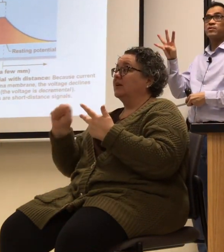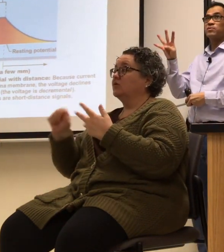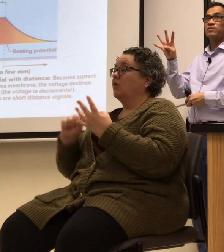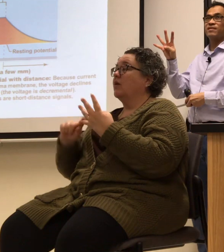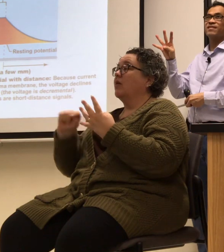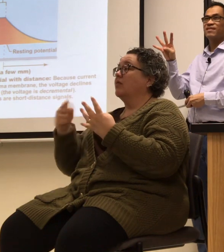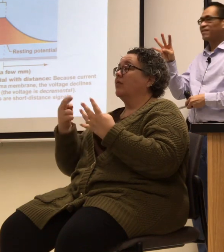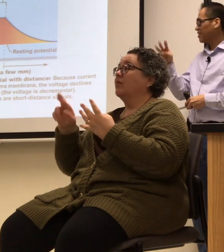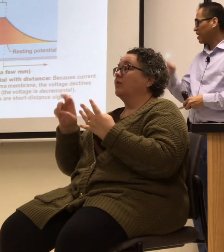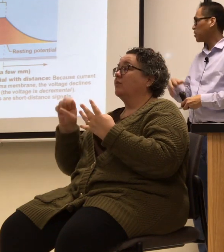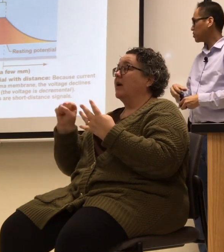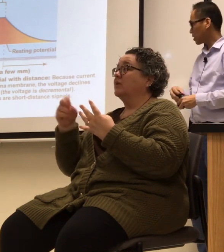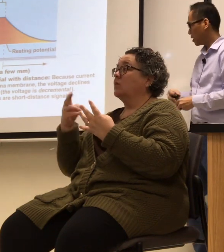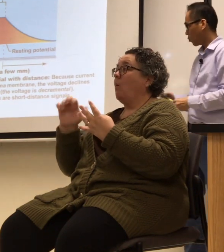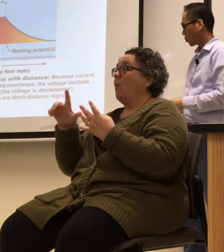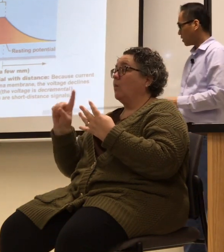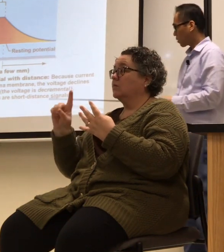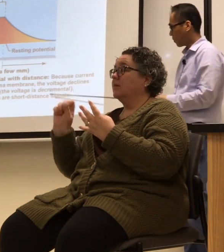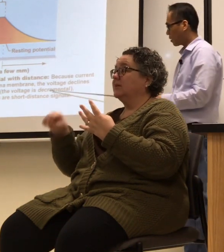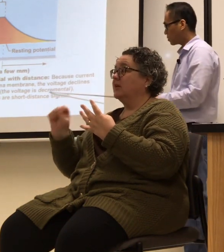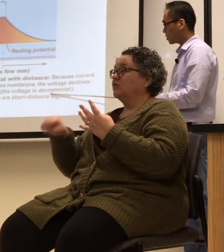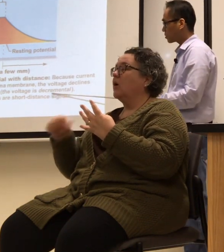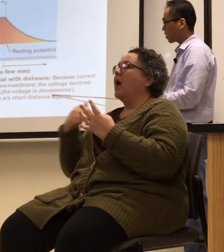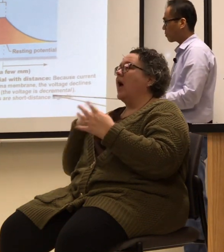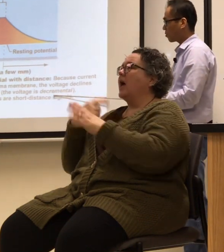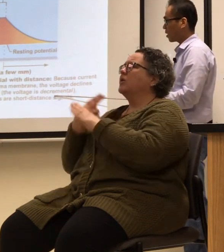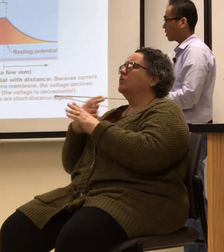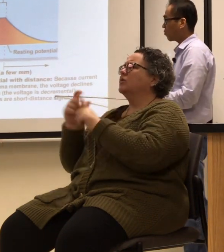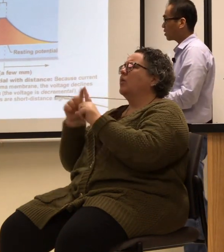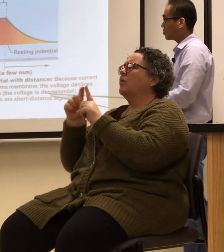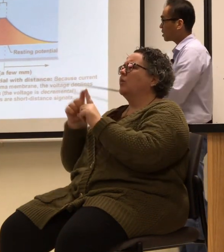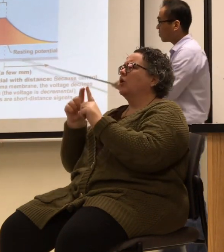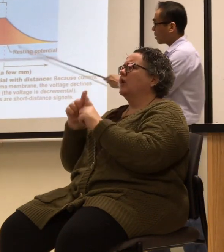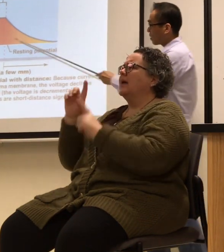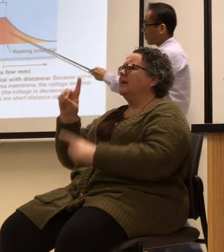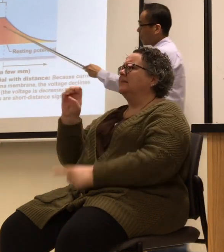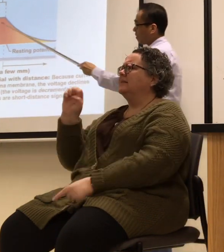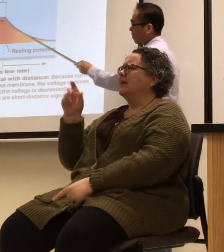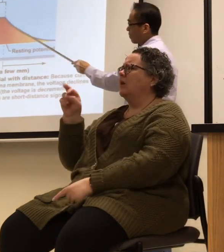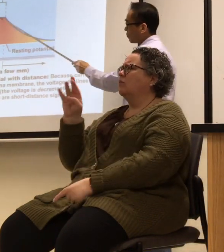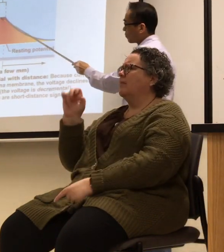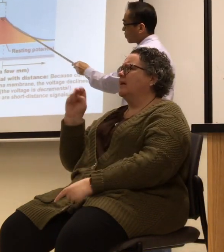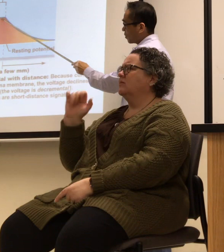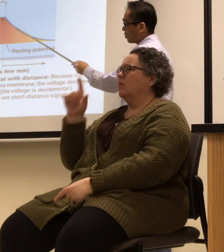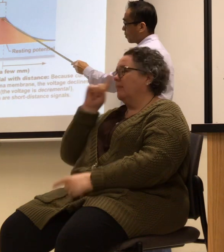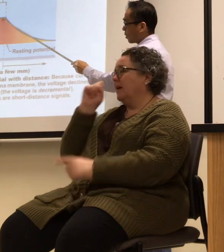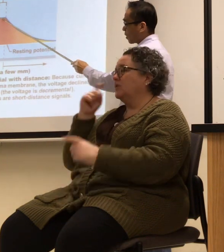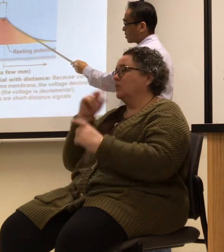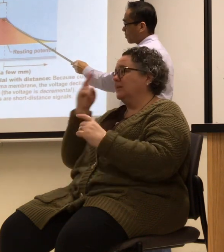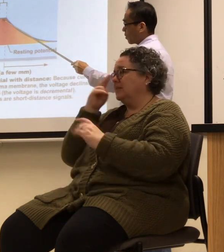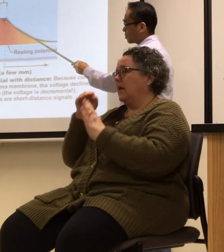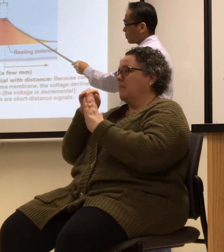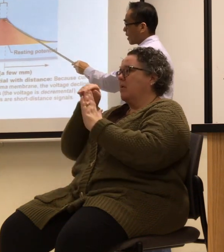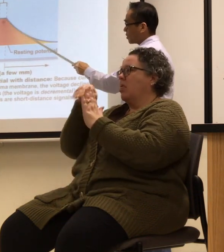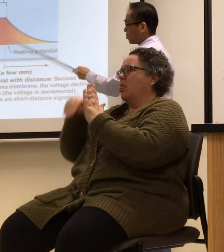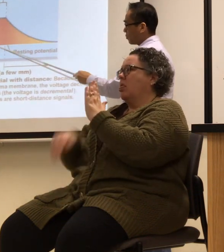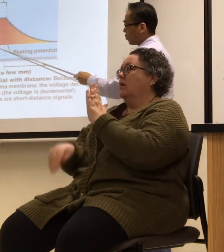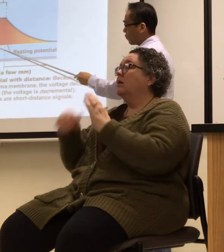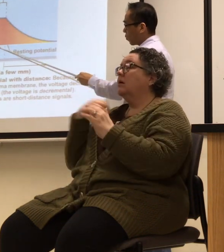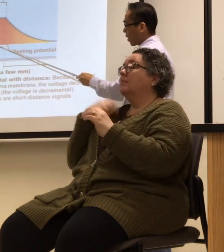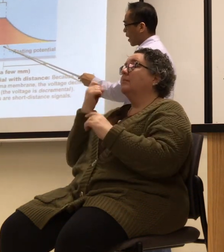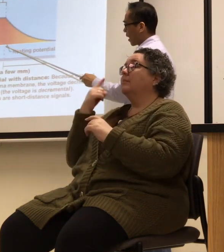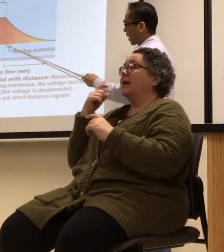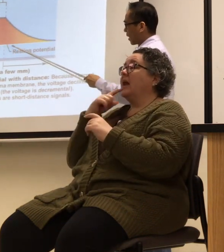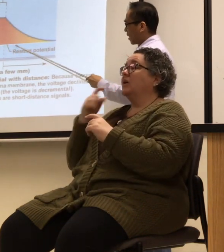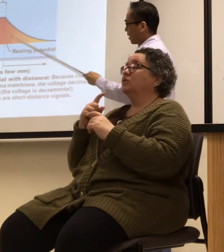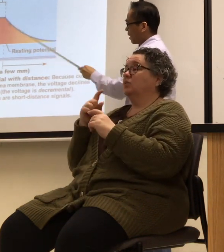threshold potential. I use the key word decremental to describe the graded ones. You stimulate right there, you depolarize the most, but as you